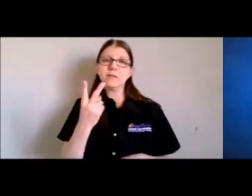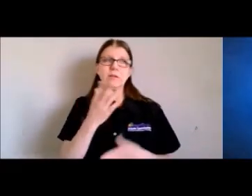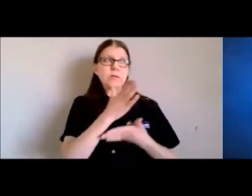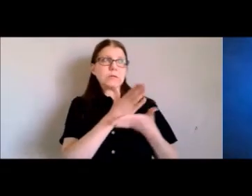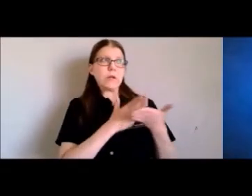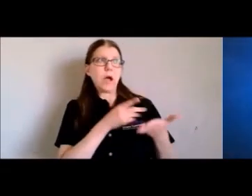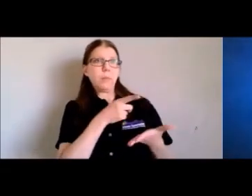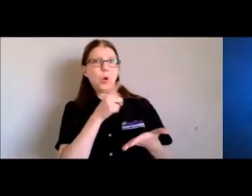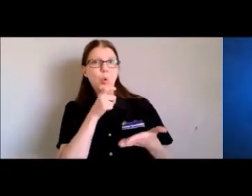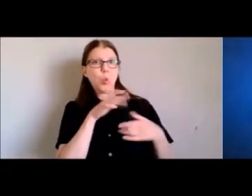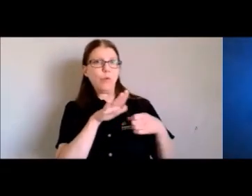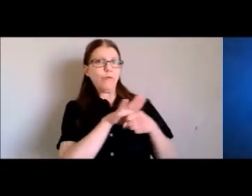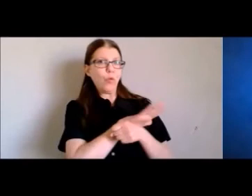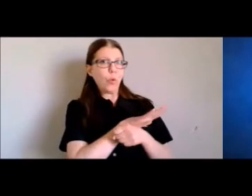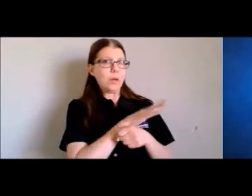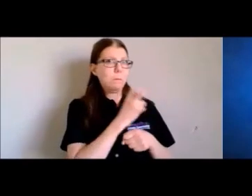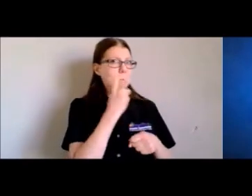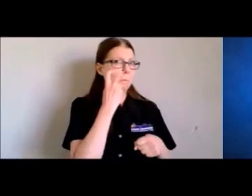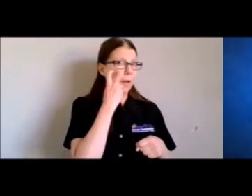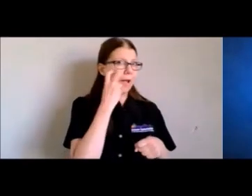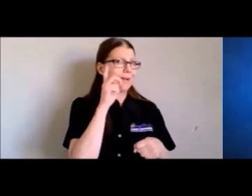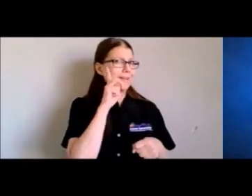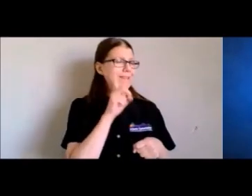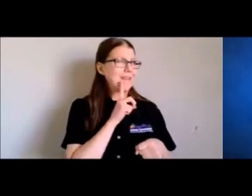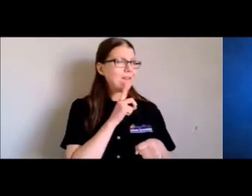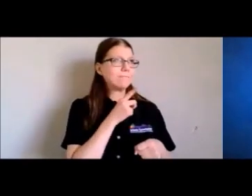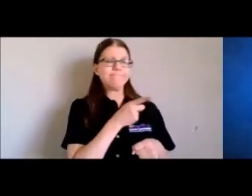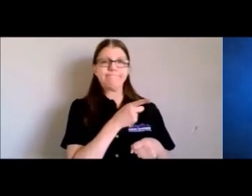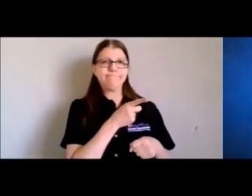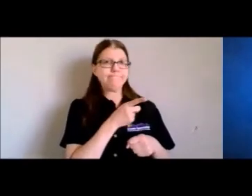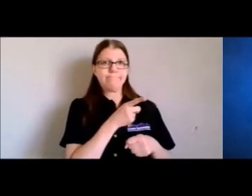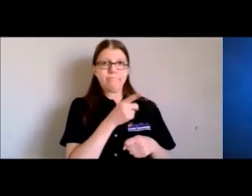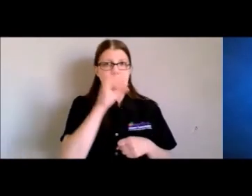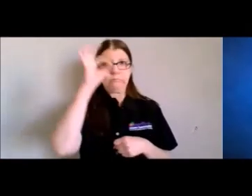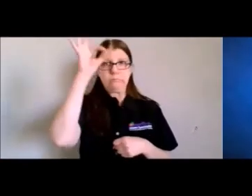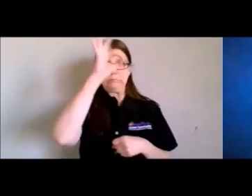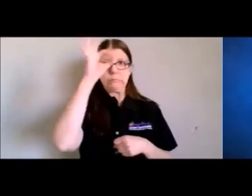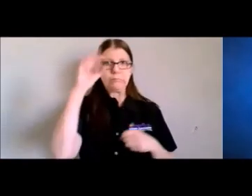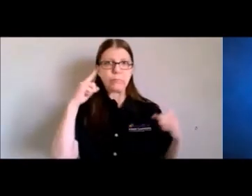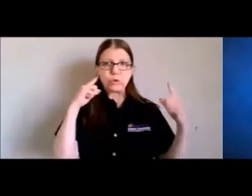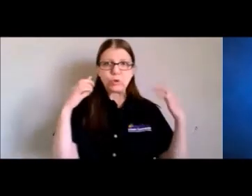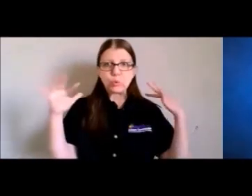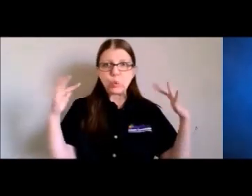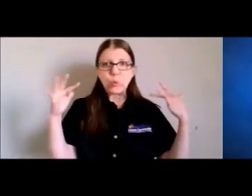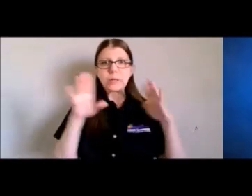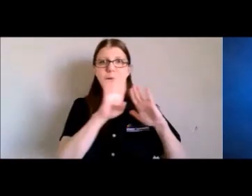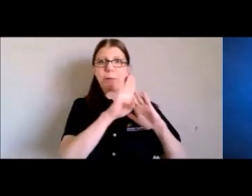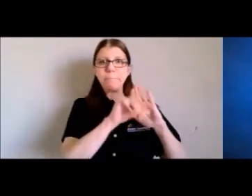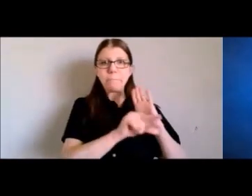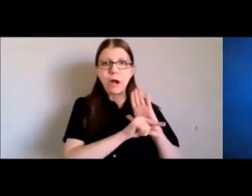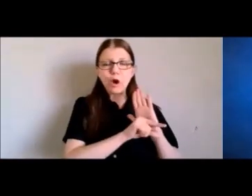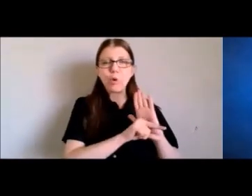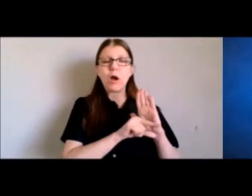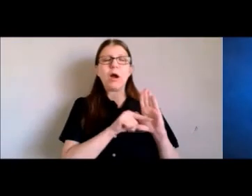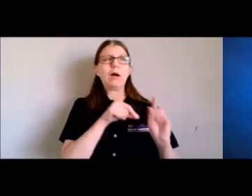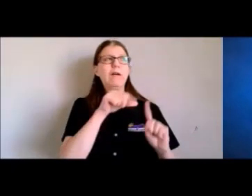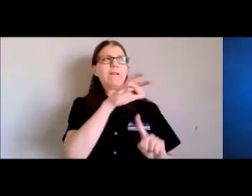typically can't access their visual environment. If we look at one end of the spectrum, those who are fully